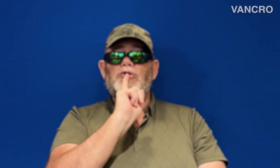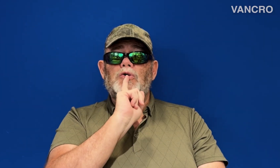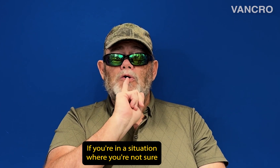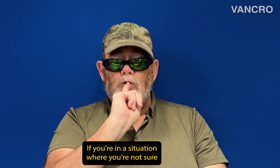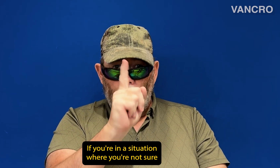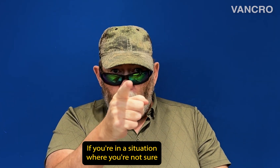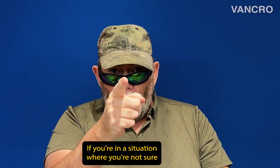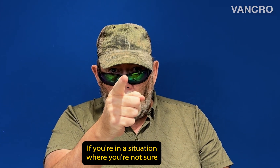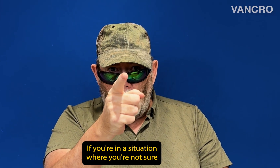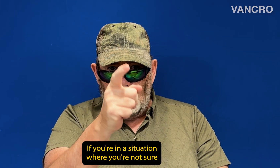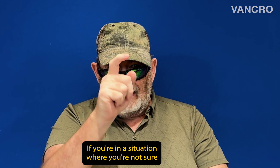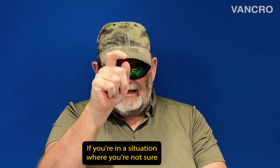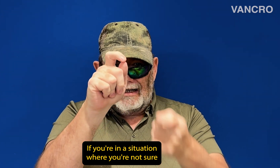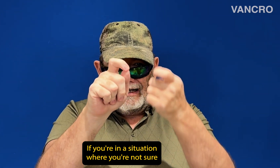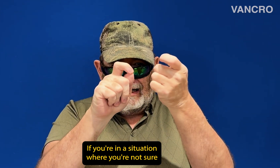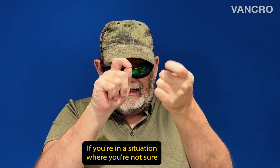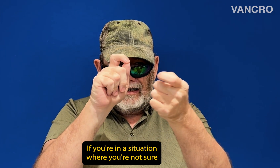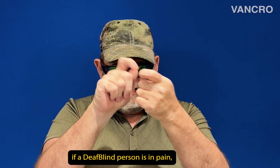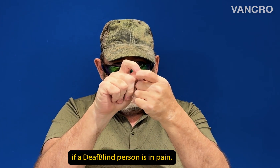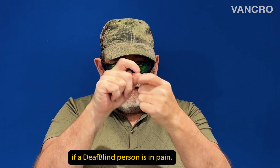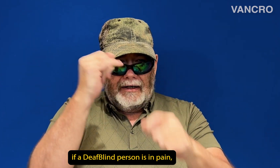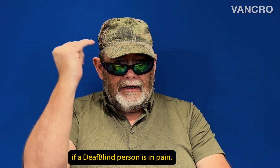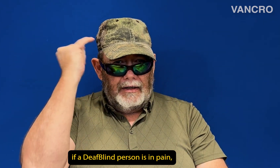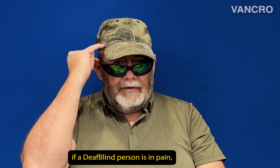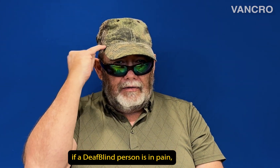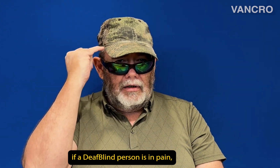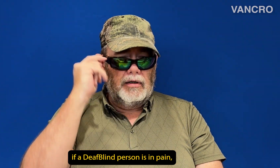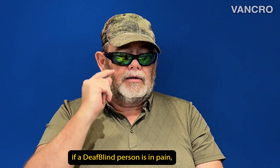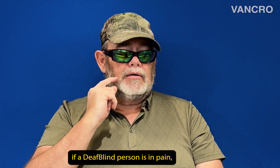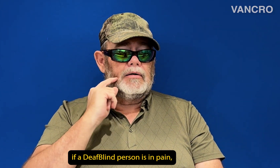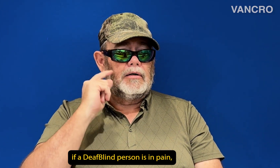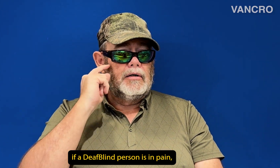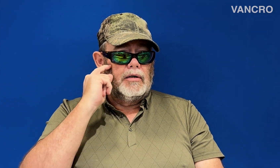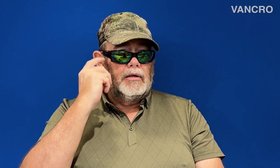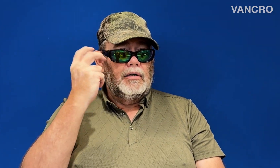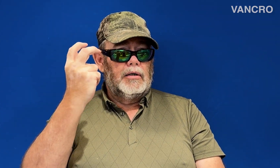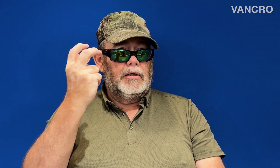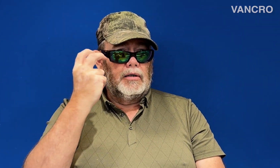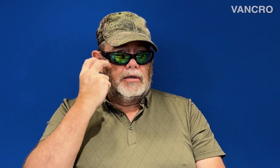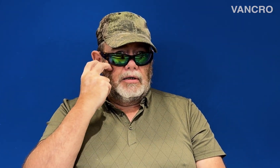If you're in a situation where you're not sure if a deaf-blind person is in pain,